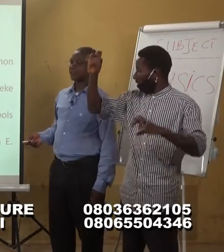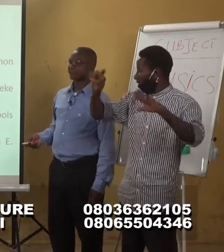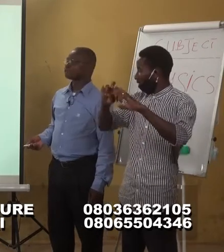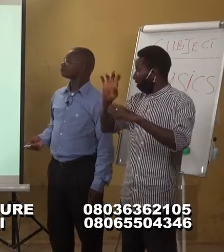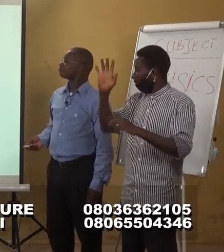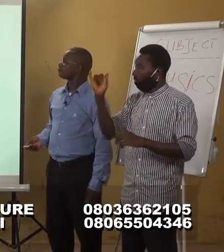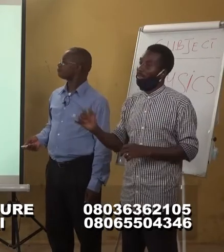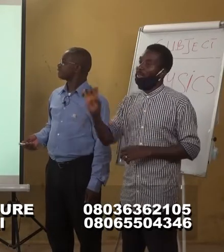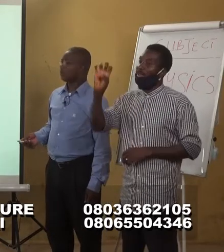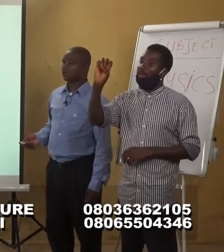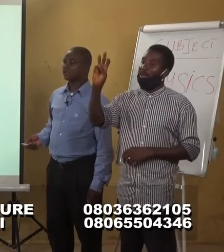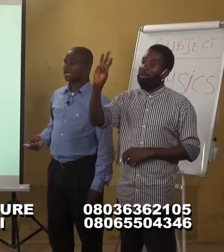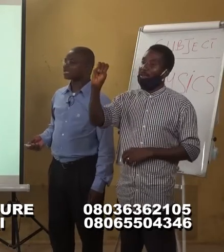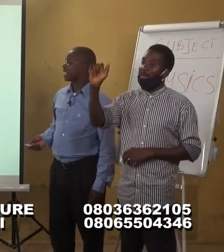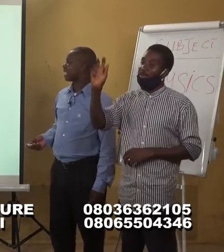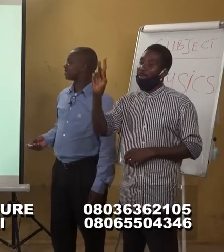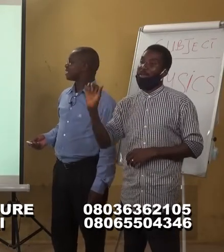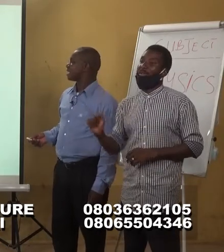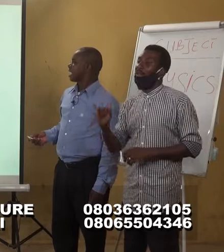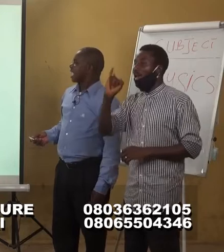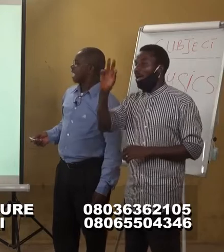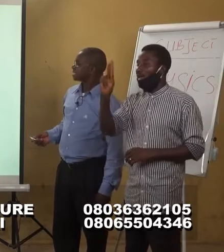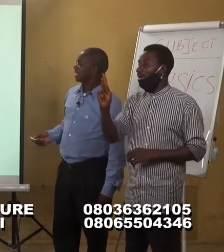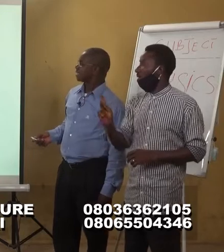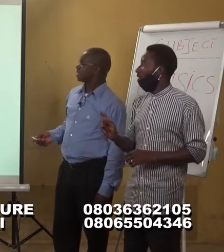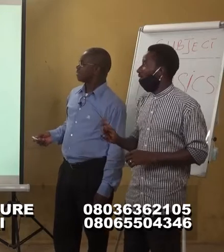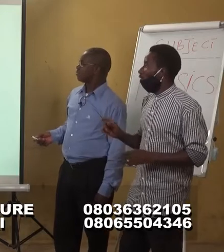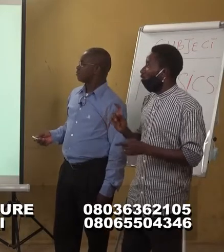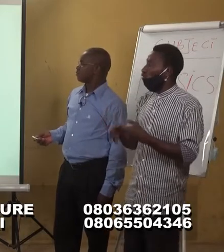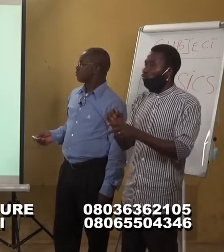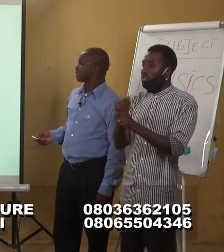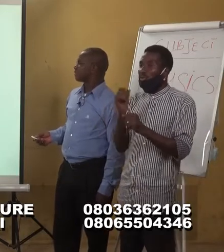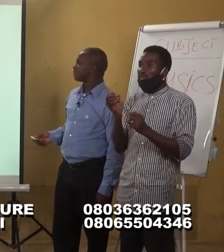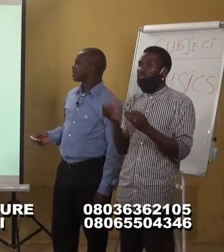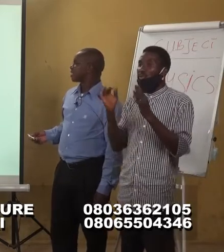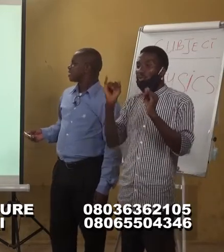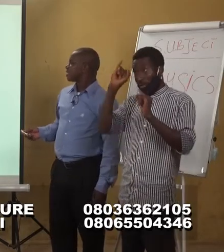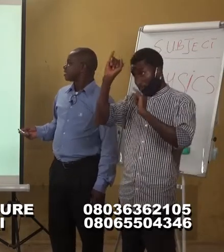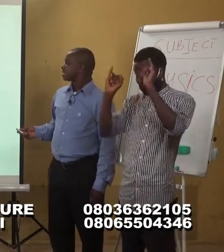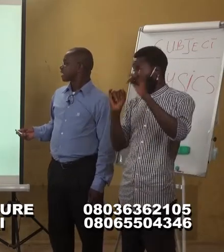Ike. Our contacts are Hassan Buki